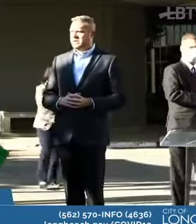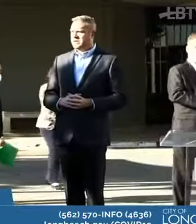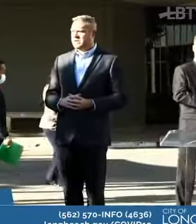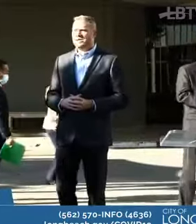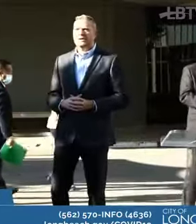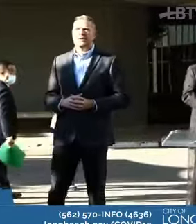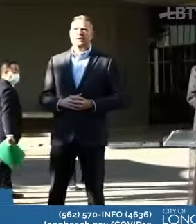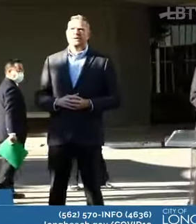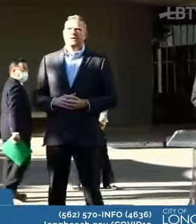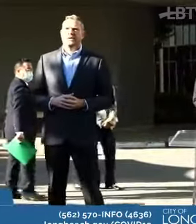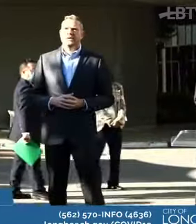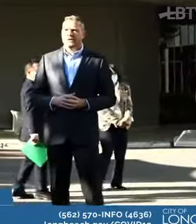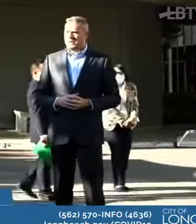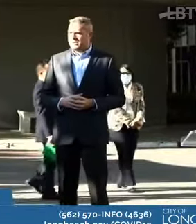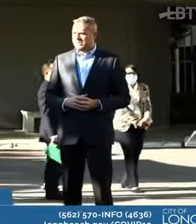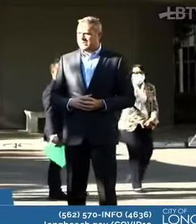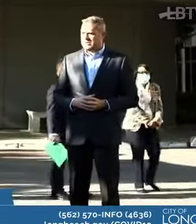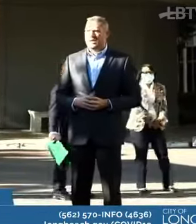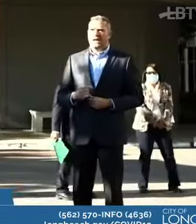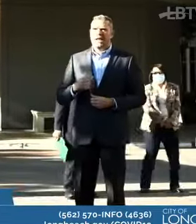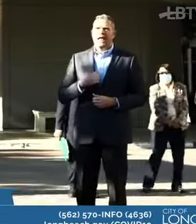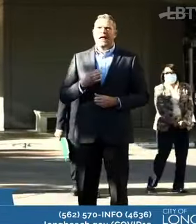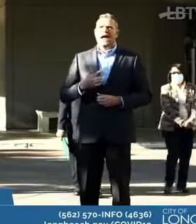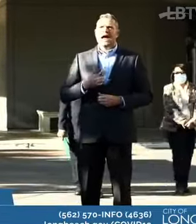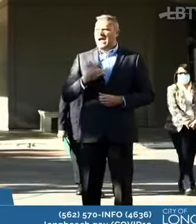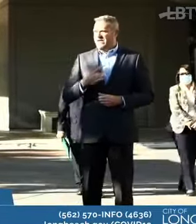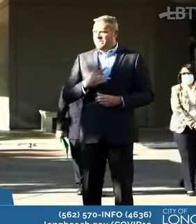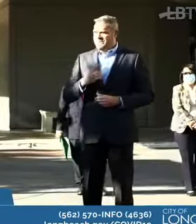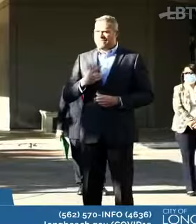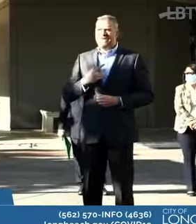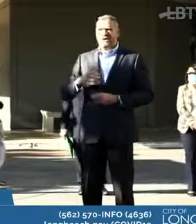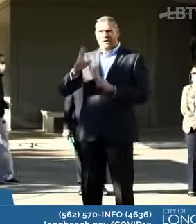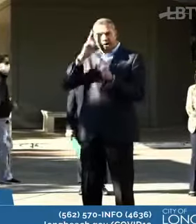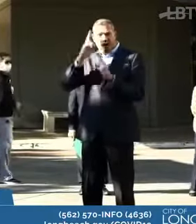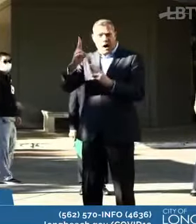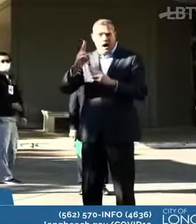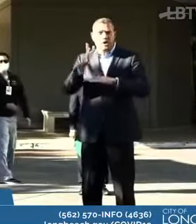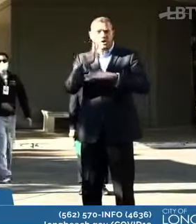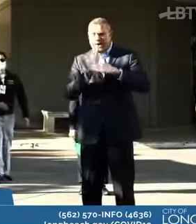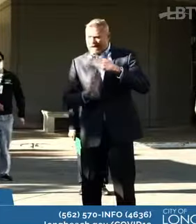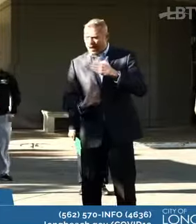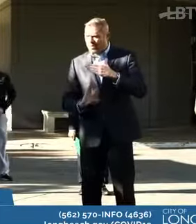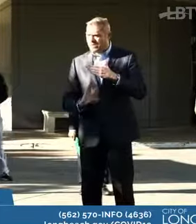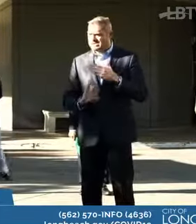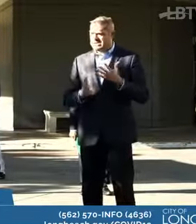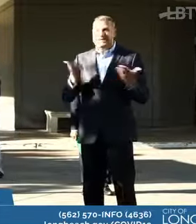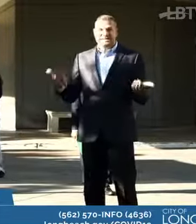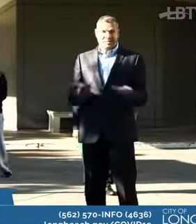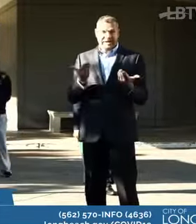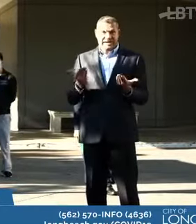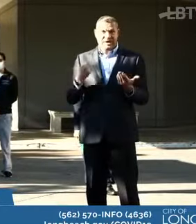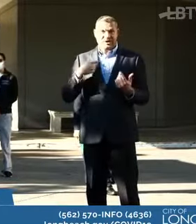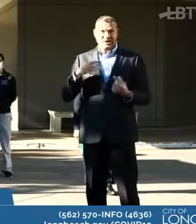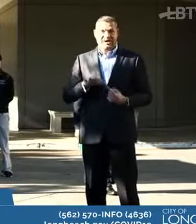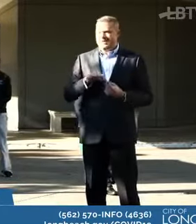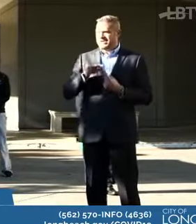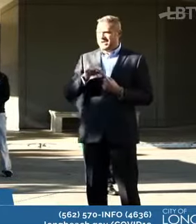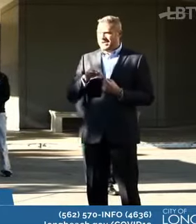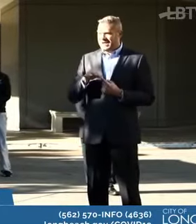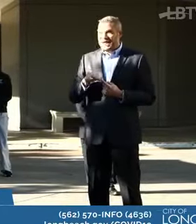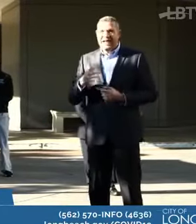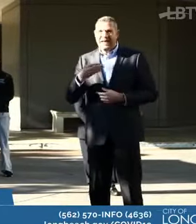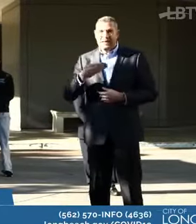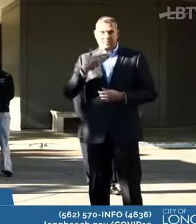I'm just honestly, I'm so honored and humbled to be here and be chosen. Oh, sorry. Hello, is this